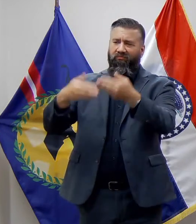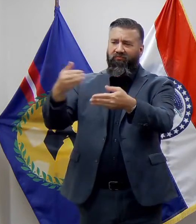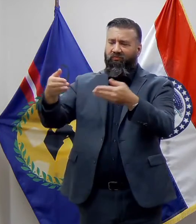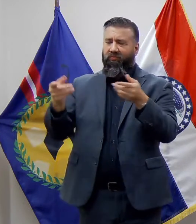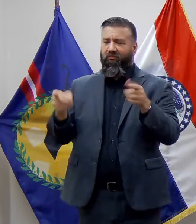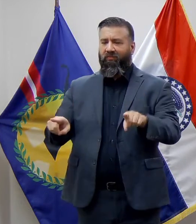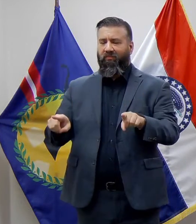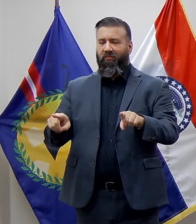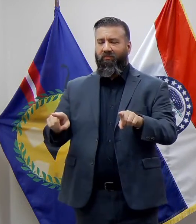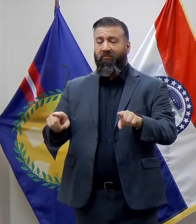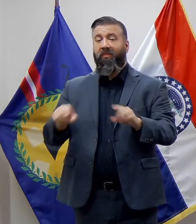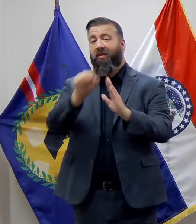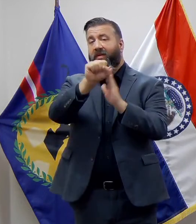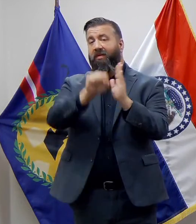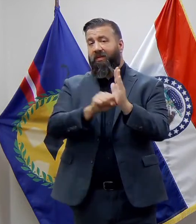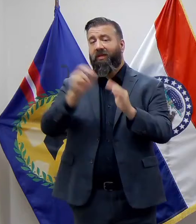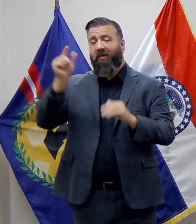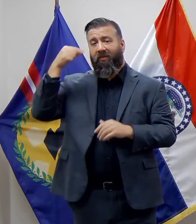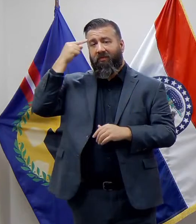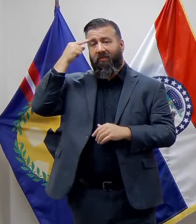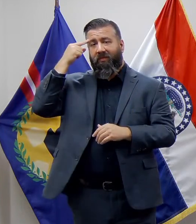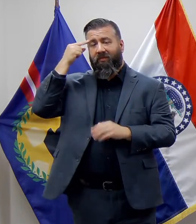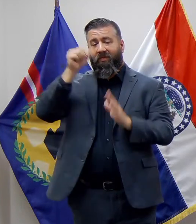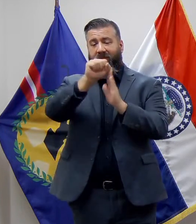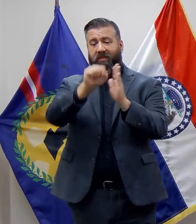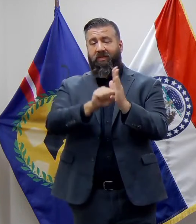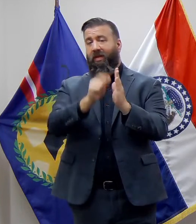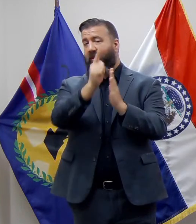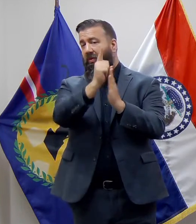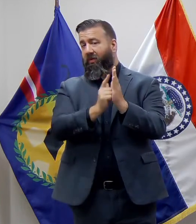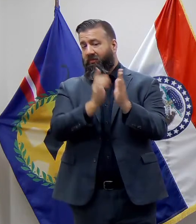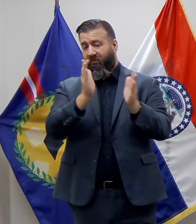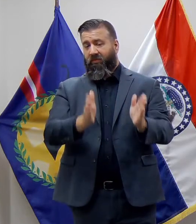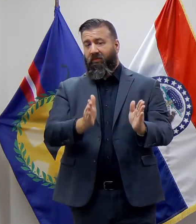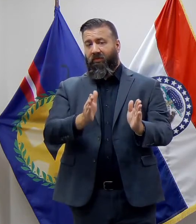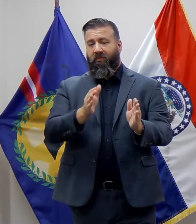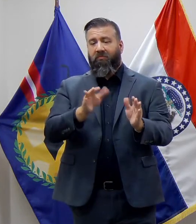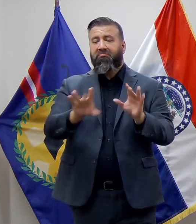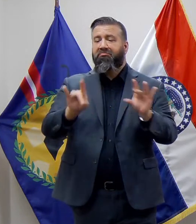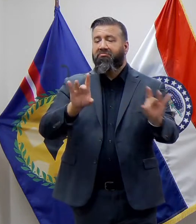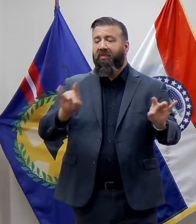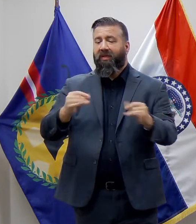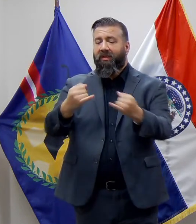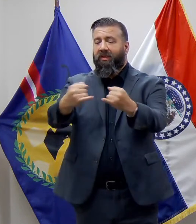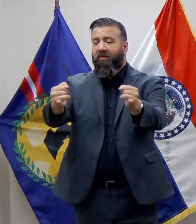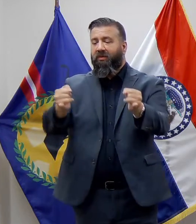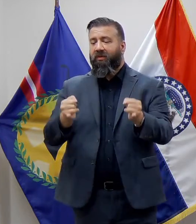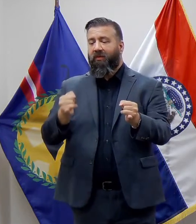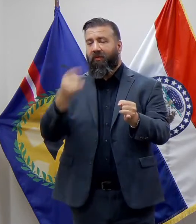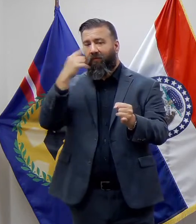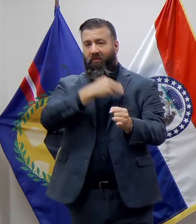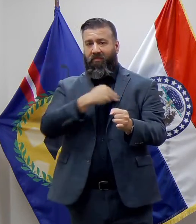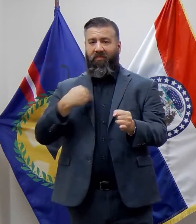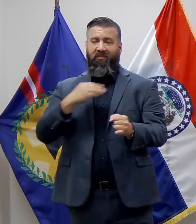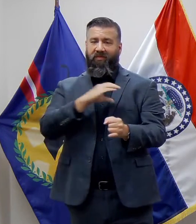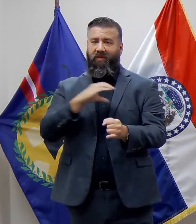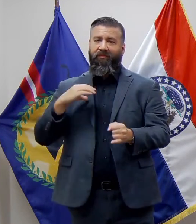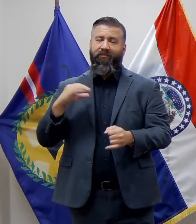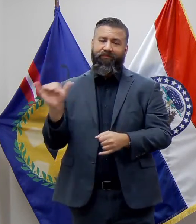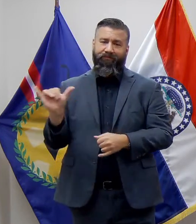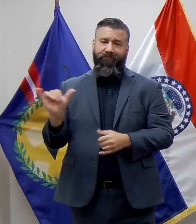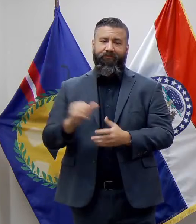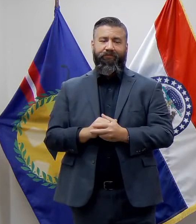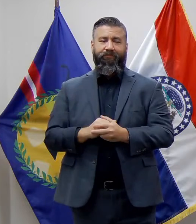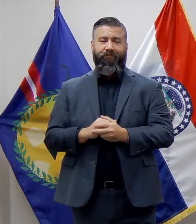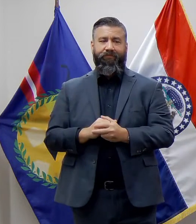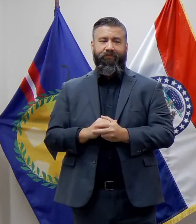In state government, the state legislators choose their districts, and they choose the districts for the members of Congress as well.